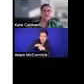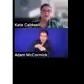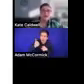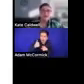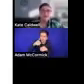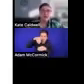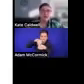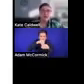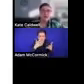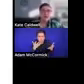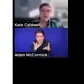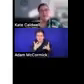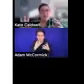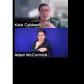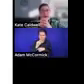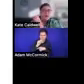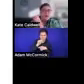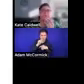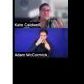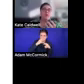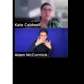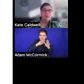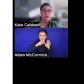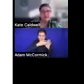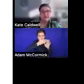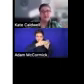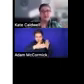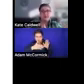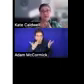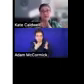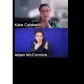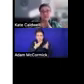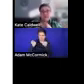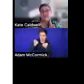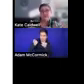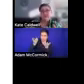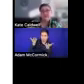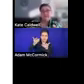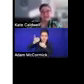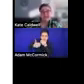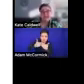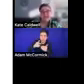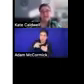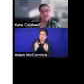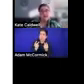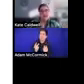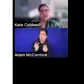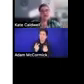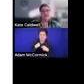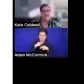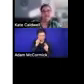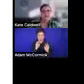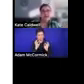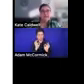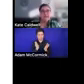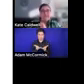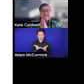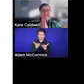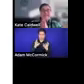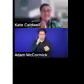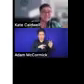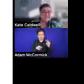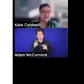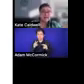doing so, it's very, and perhaps more importantly, when we're looking specifically at data, intersectionality